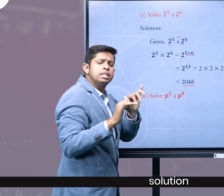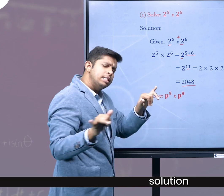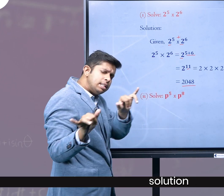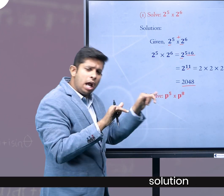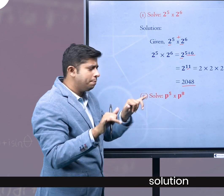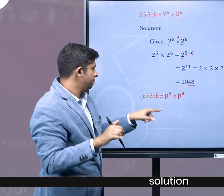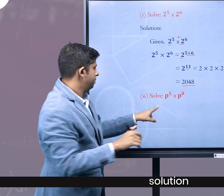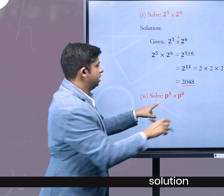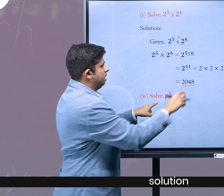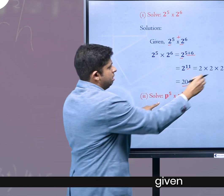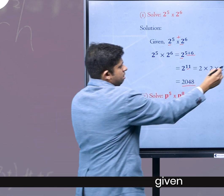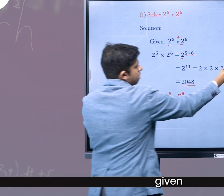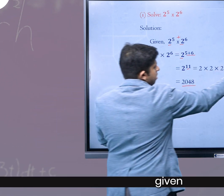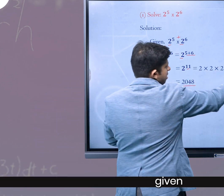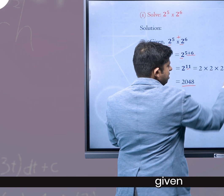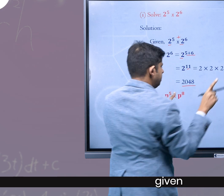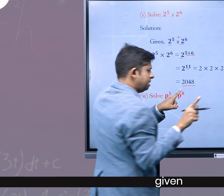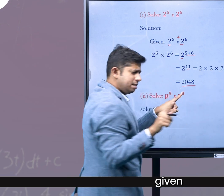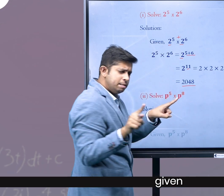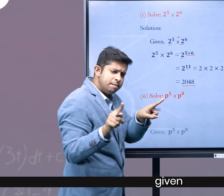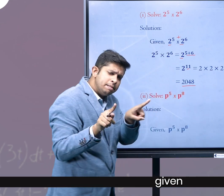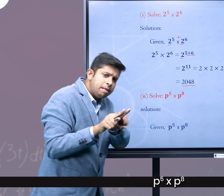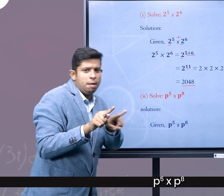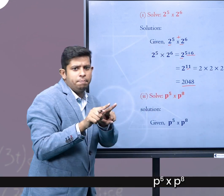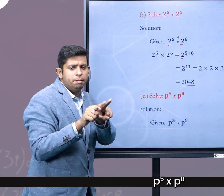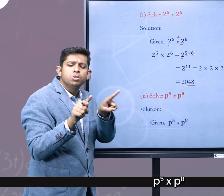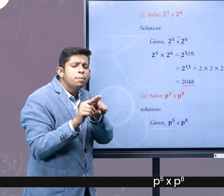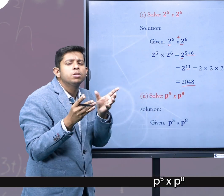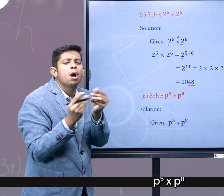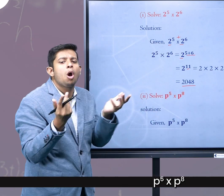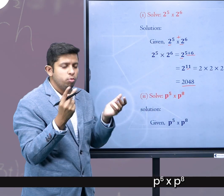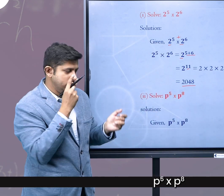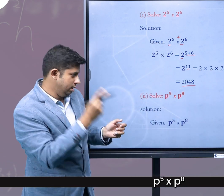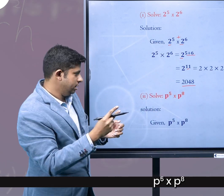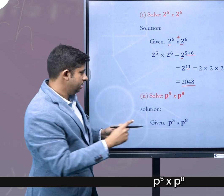Solution. Given p to the power of 5 into p to the power of 8.